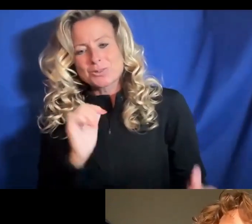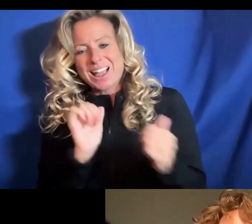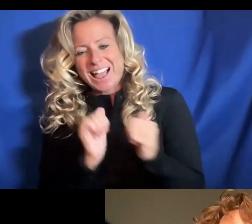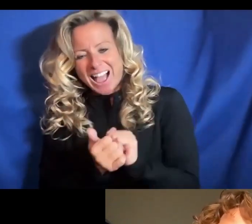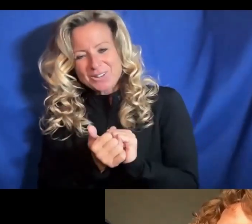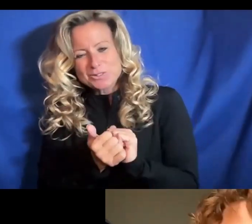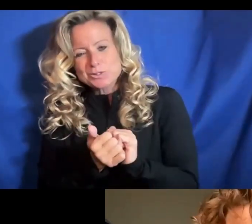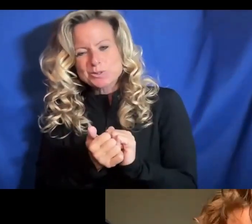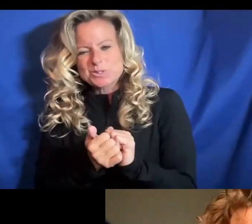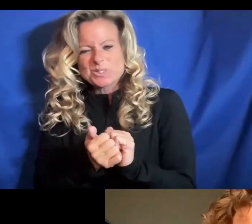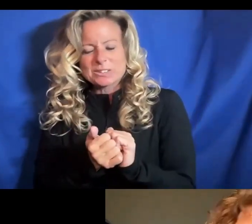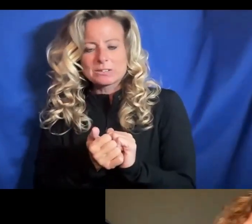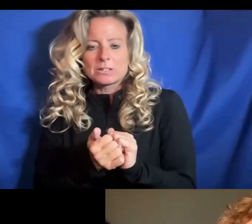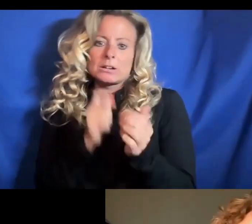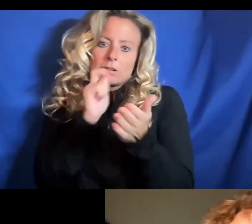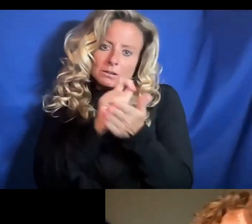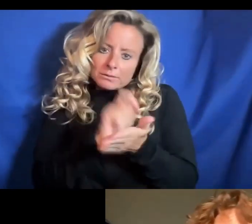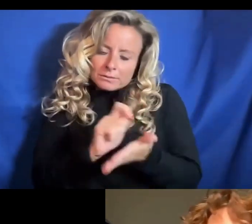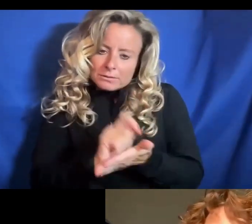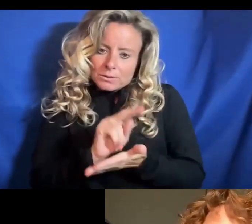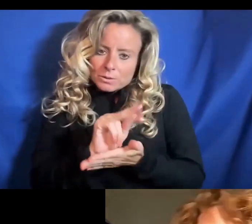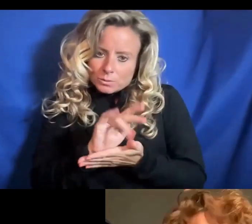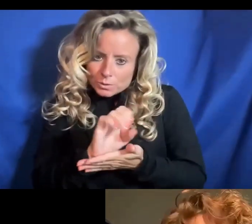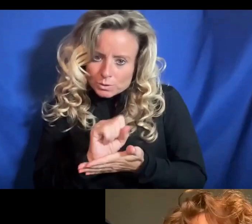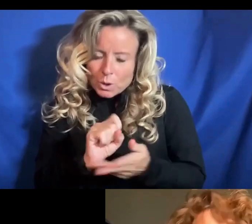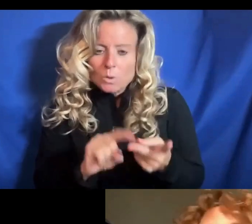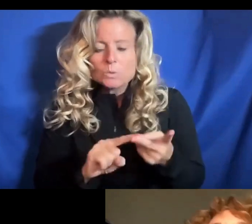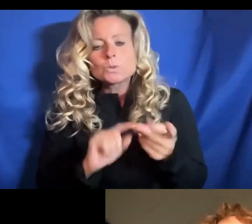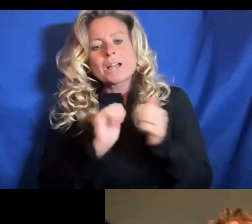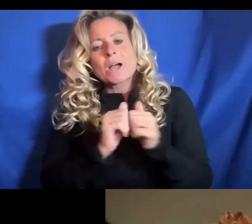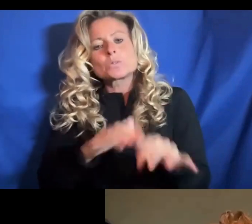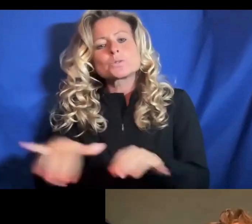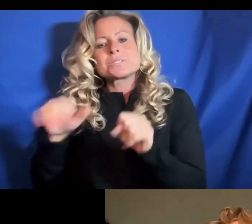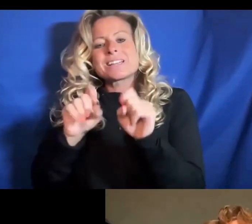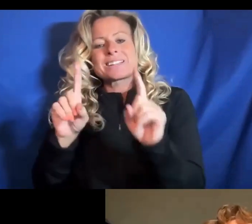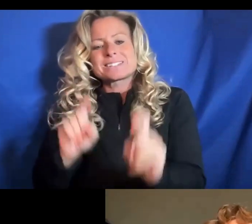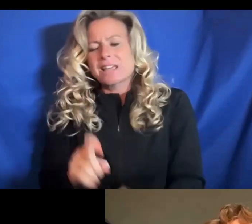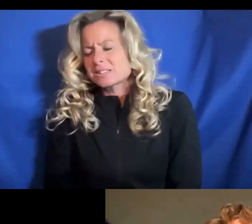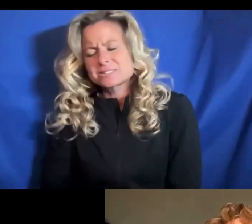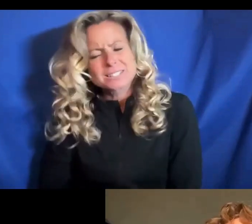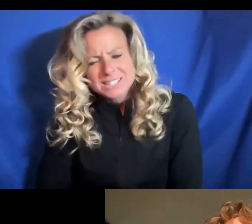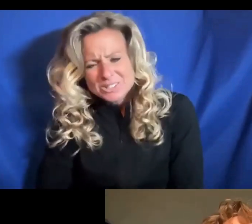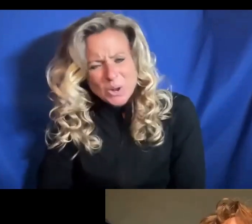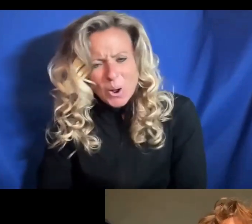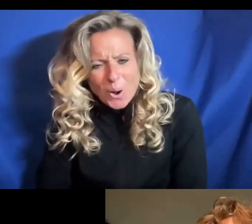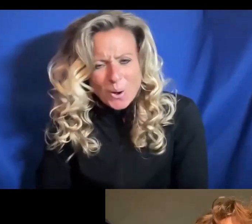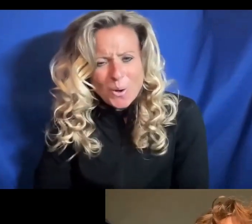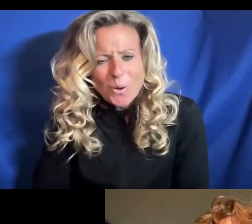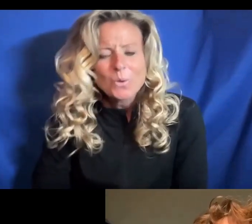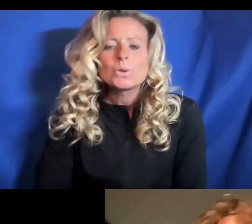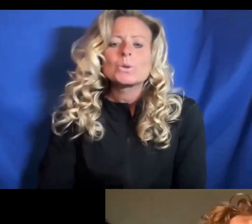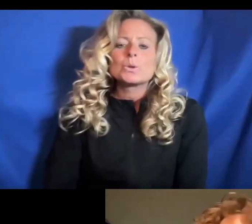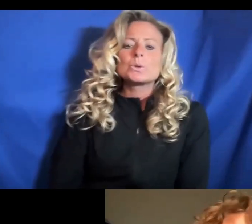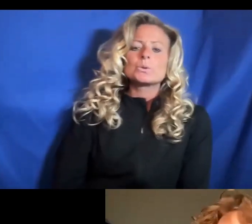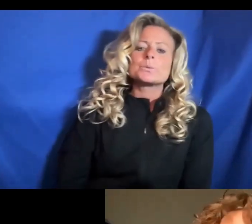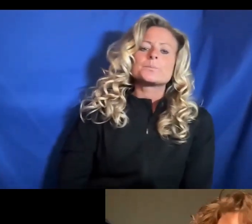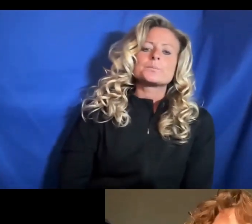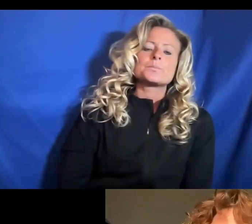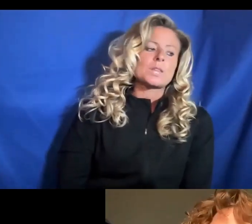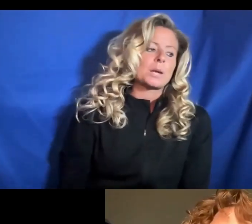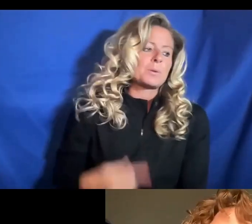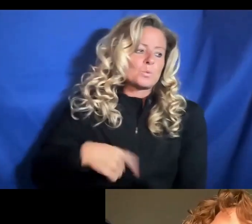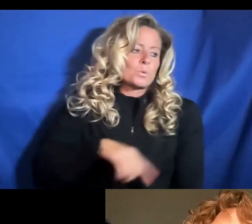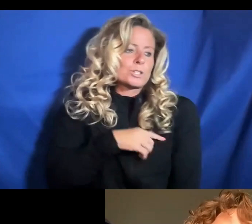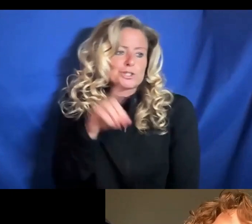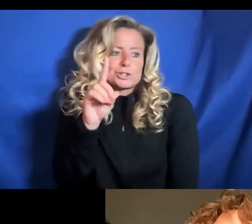to take notes or how to do a test. I think that those things, we just do